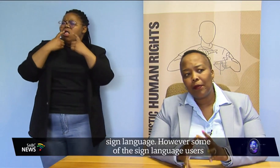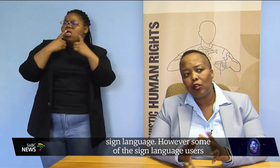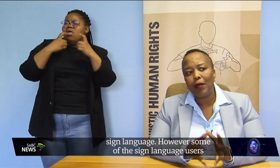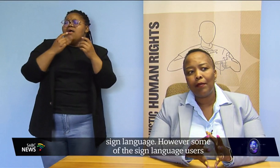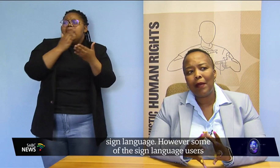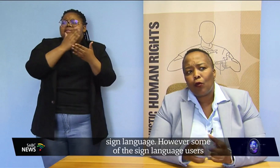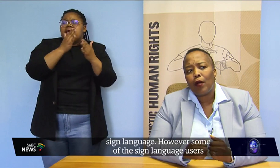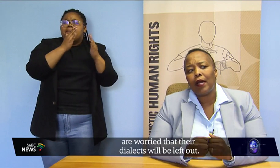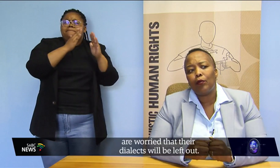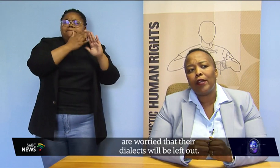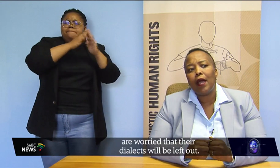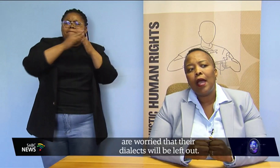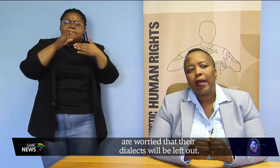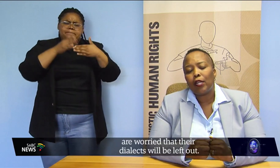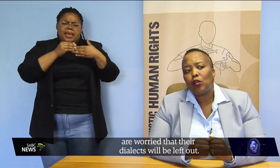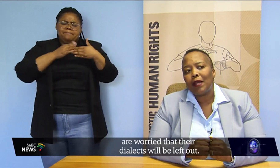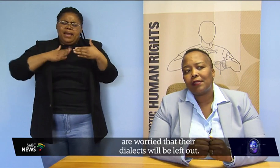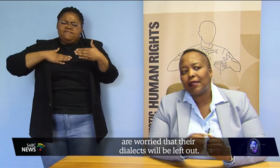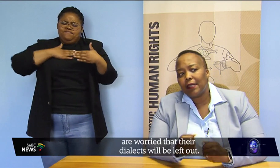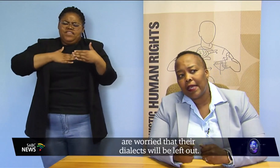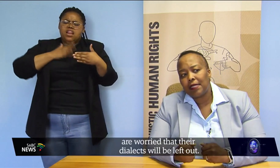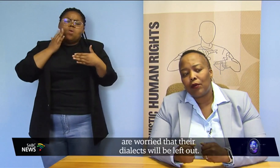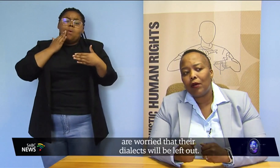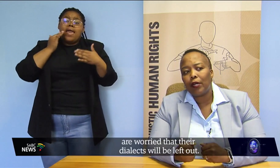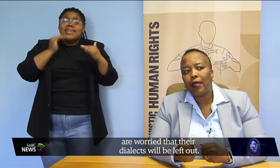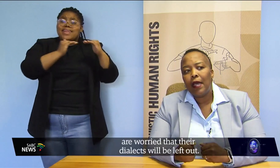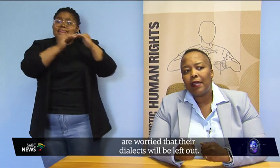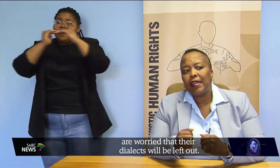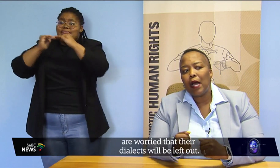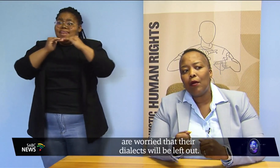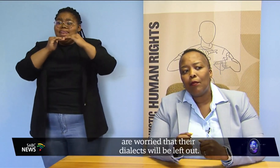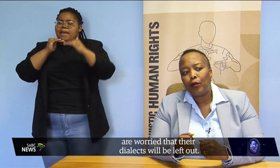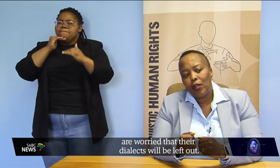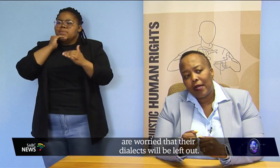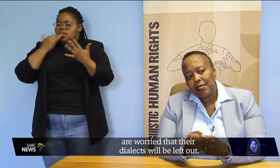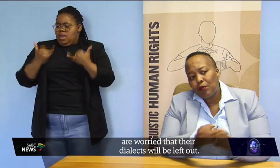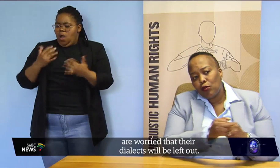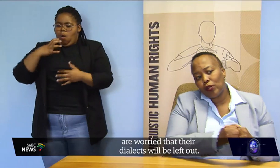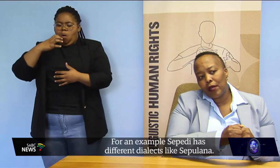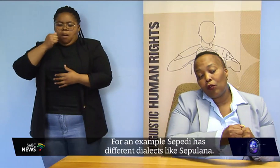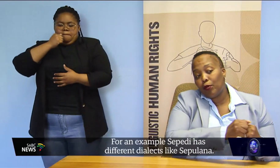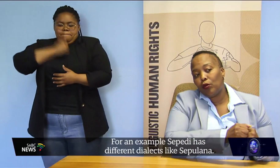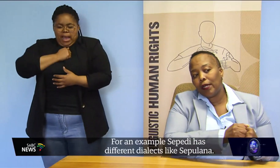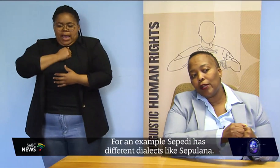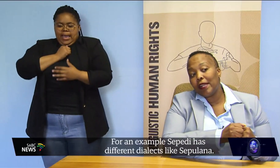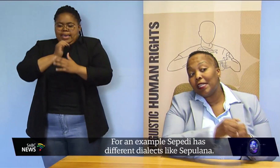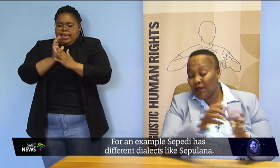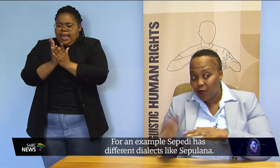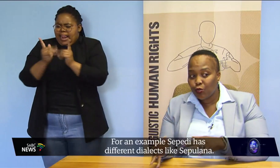polelo ba kwa ka re bona ge re thoma re standardize go ra gore nna polelo ya ka semmotwana o pole gore le yone e na le